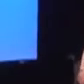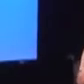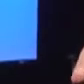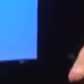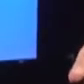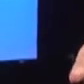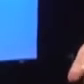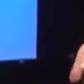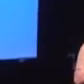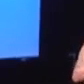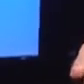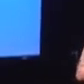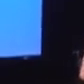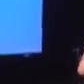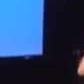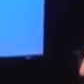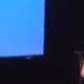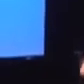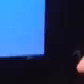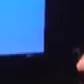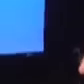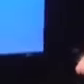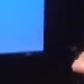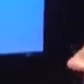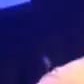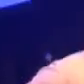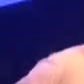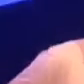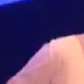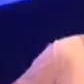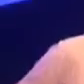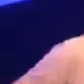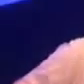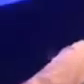Obviously, what I did just there is a little bit illegal.